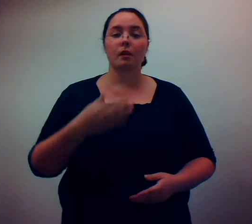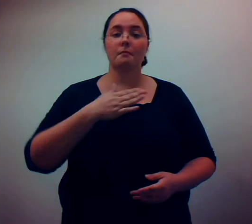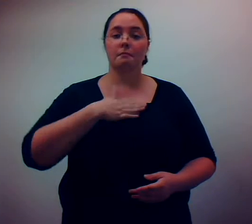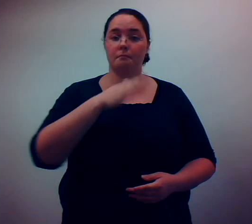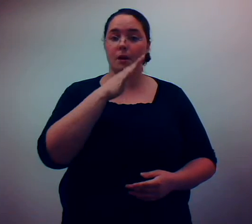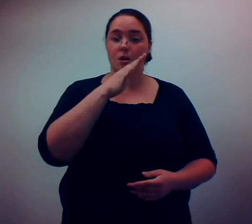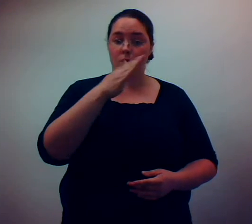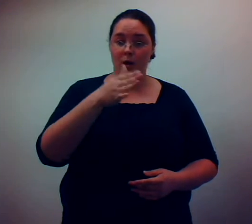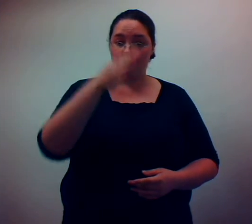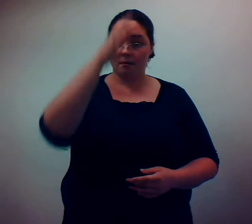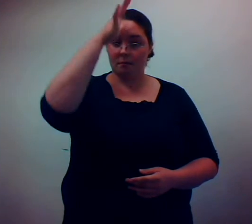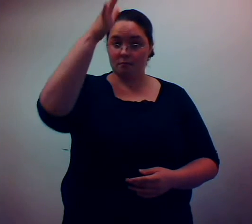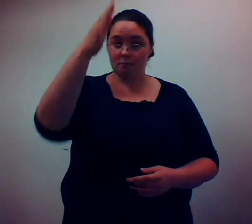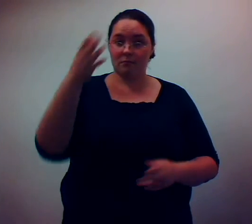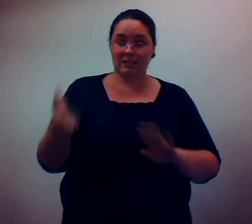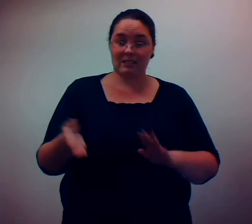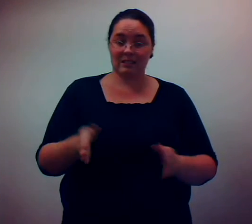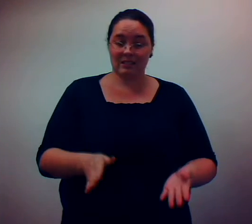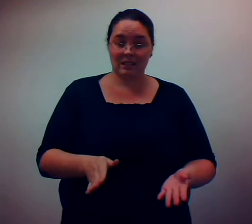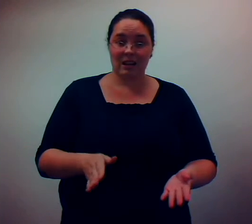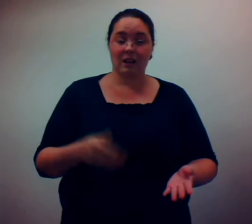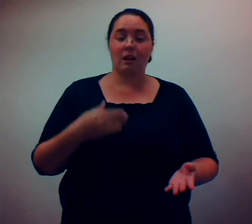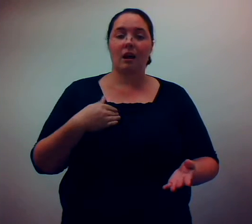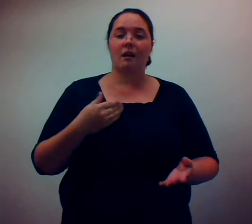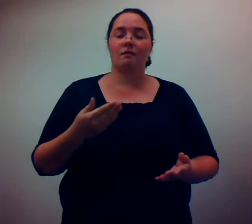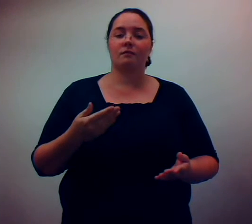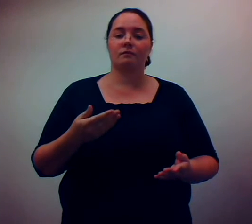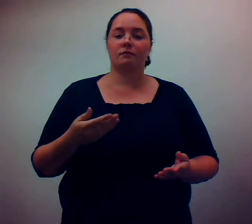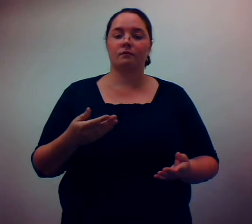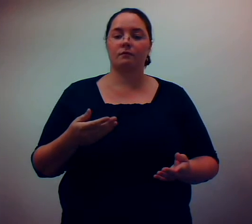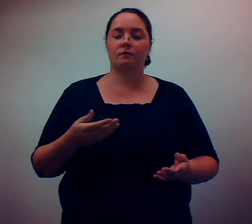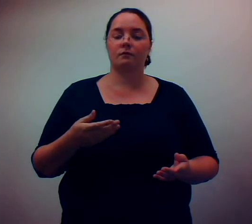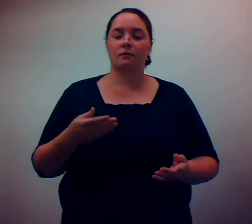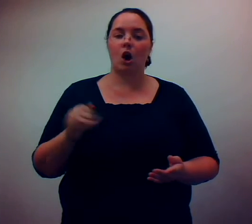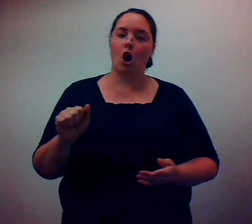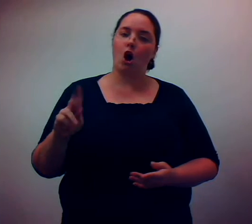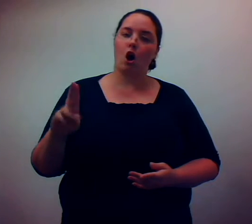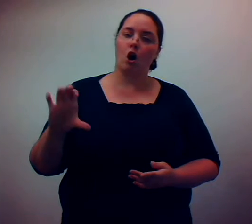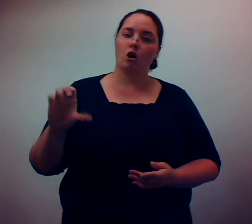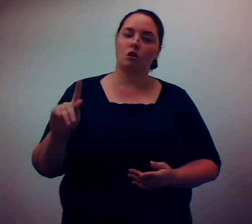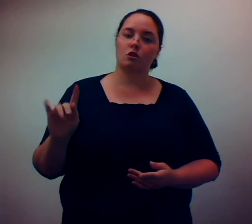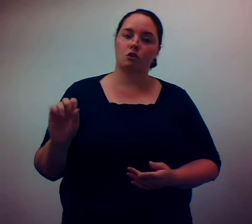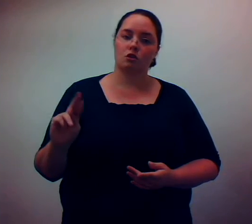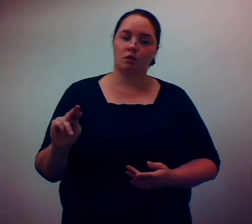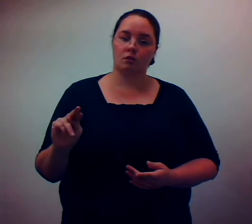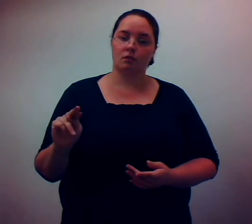auctioned to the general public, and so many of the things were lost to the family.